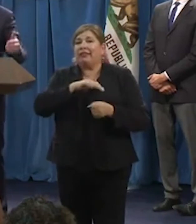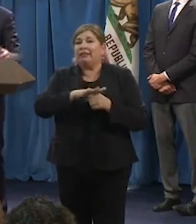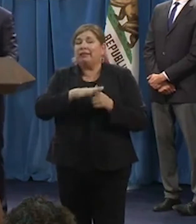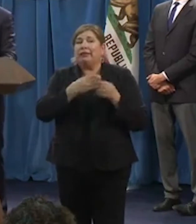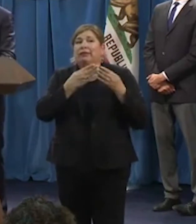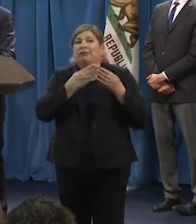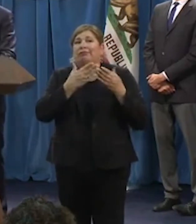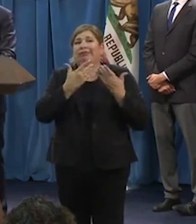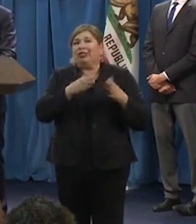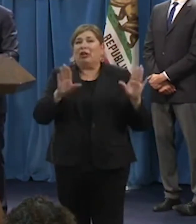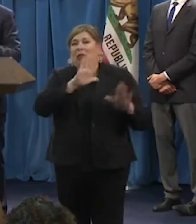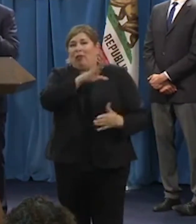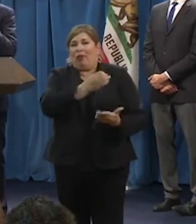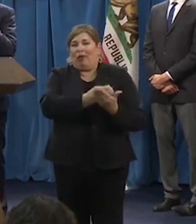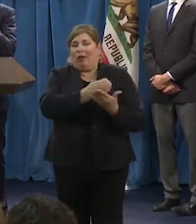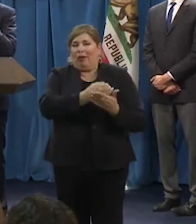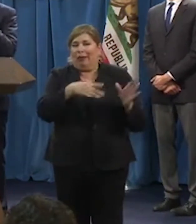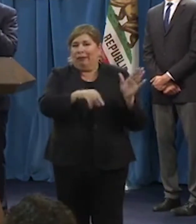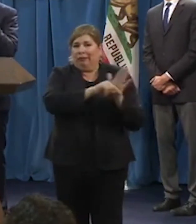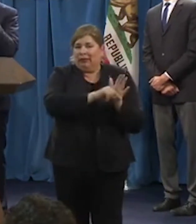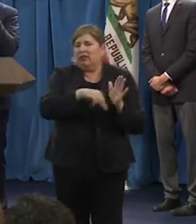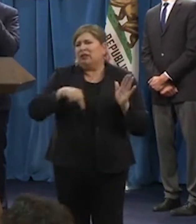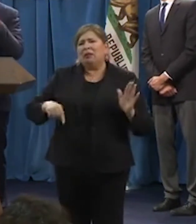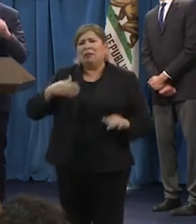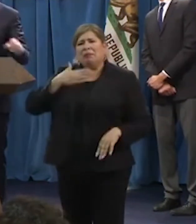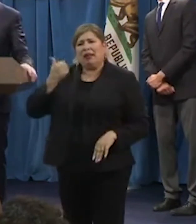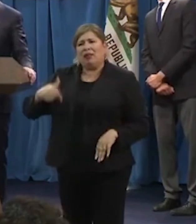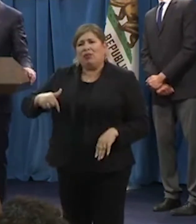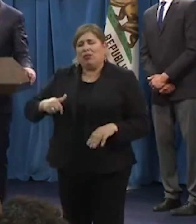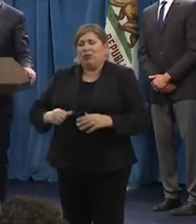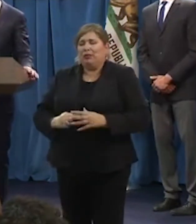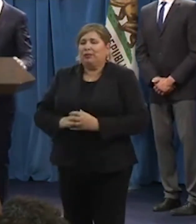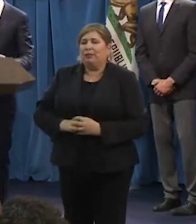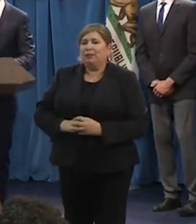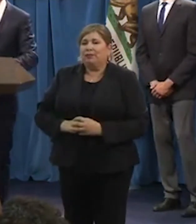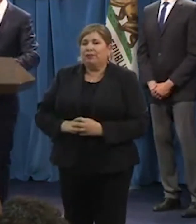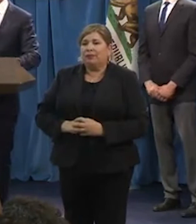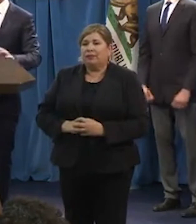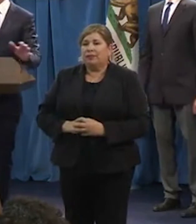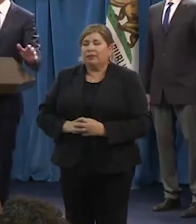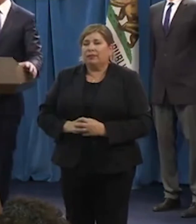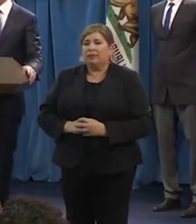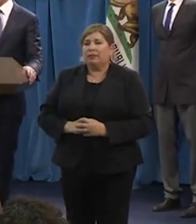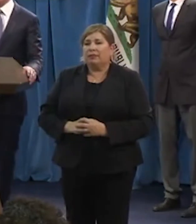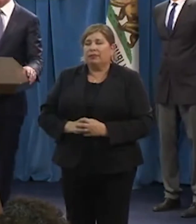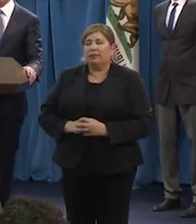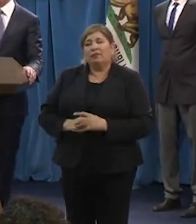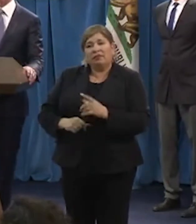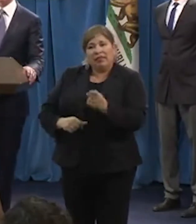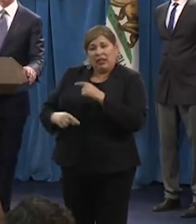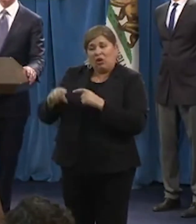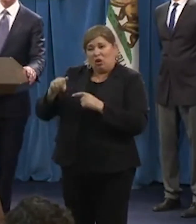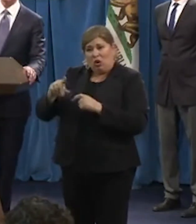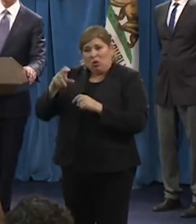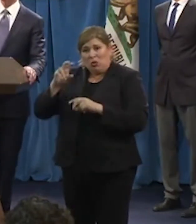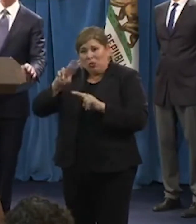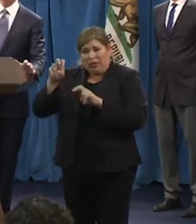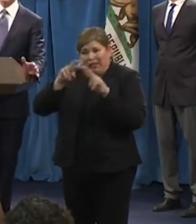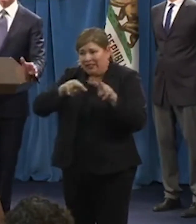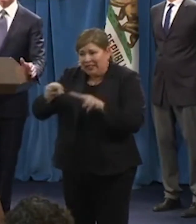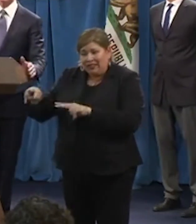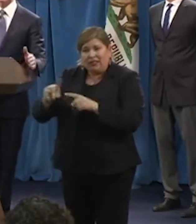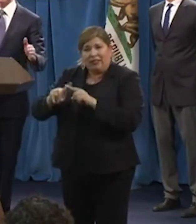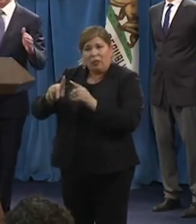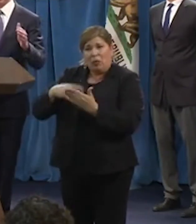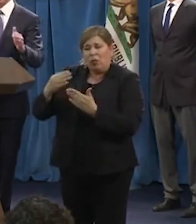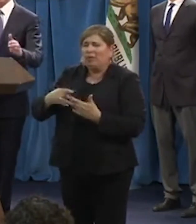general direction of their economies. So are you revisiting yet any of these kinds of Everything's being revisited in real time. You can